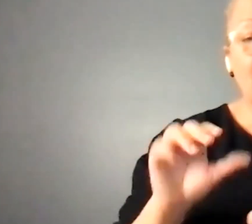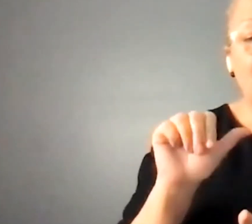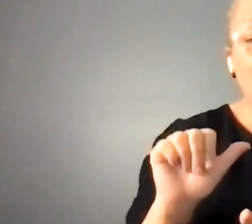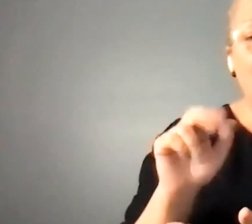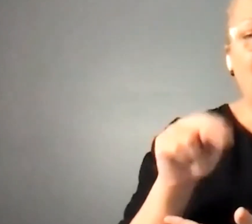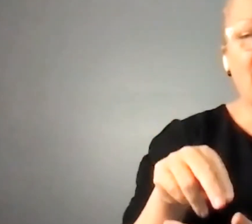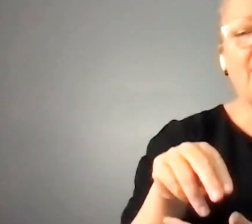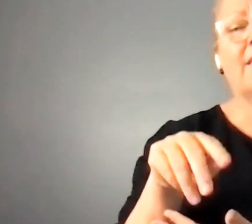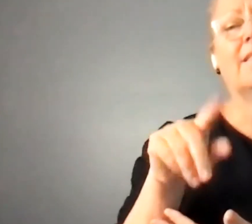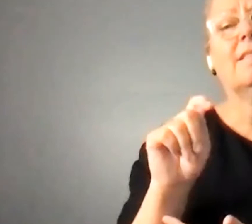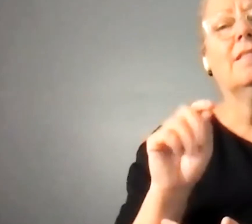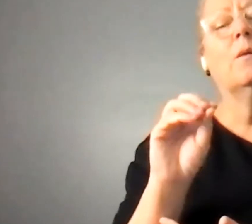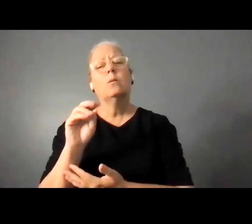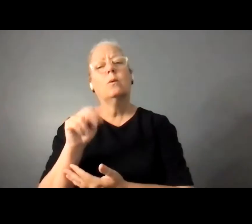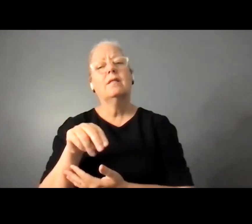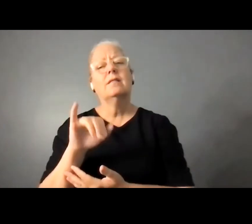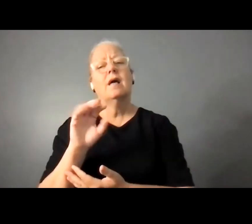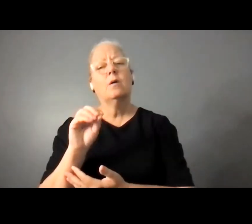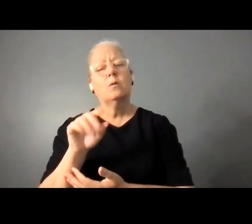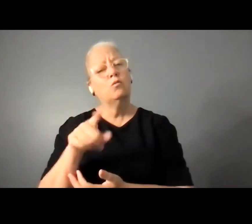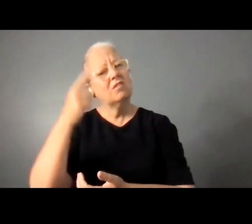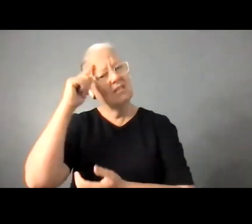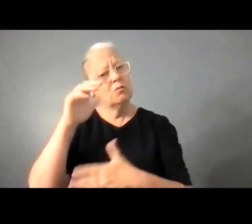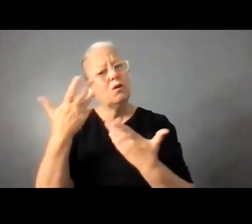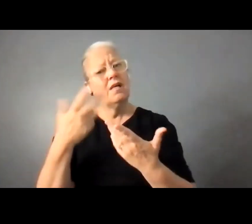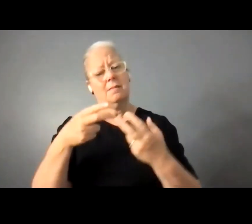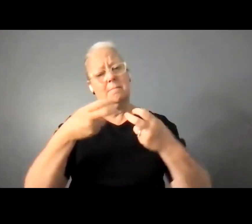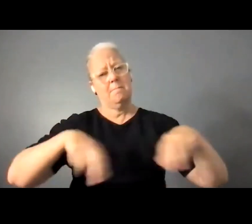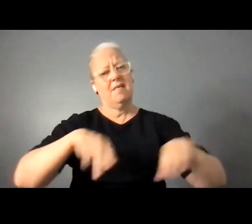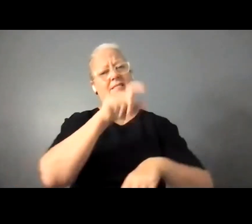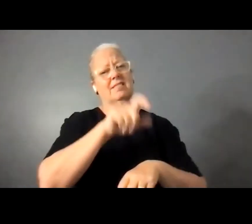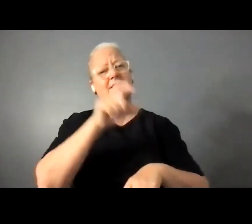what do you think of these opinions from our panelists? What's your opinion?